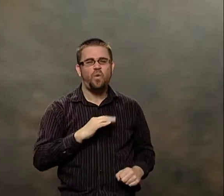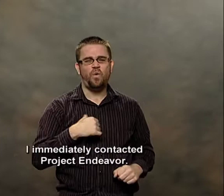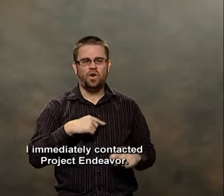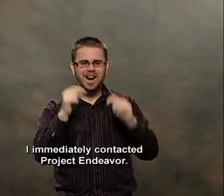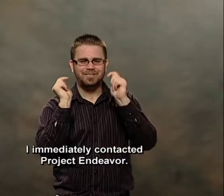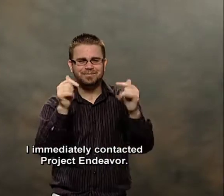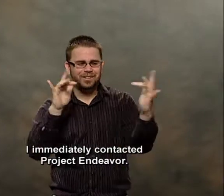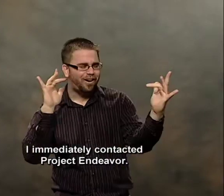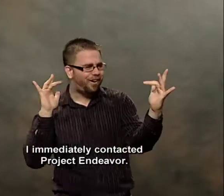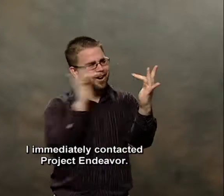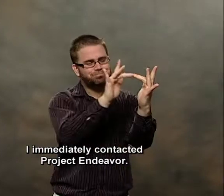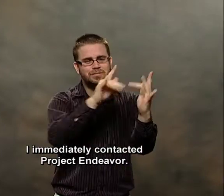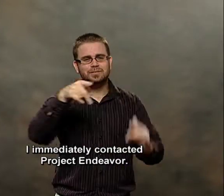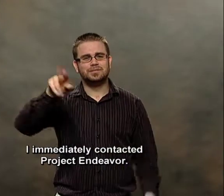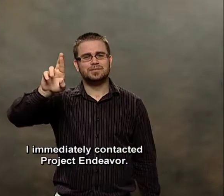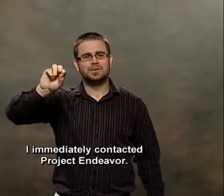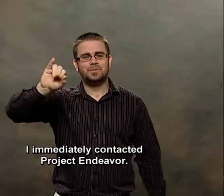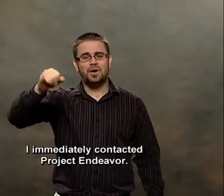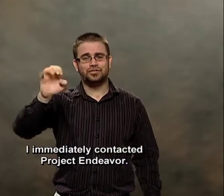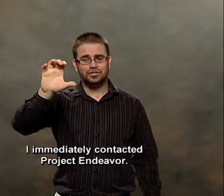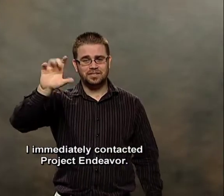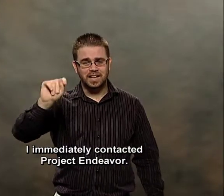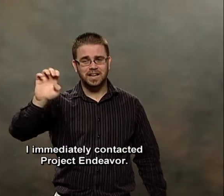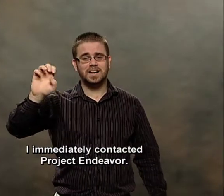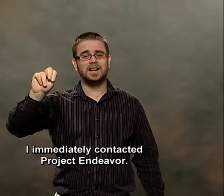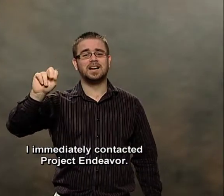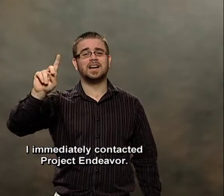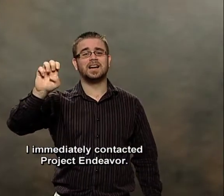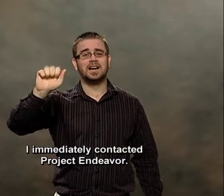I immediately contacted Project Endeavor.